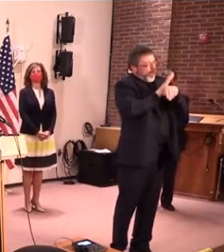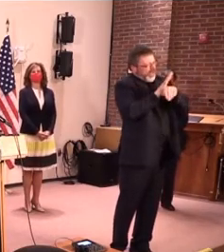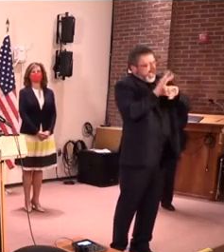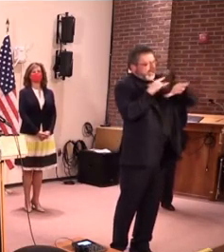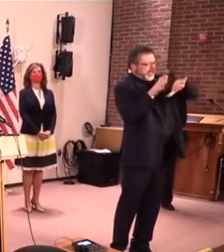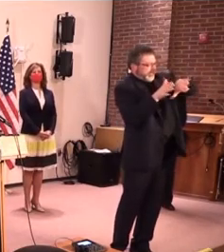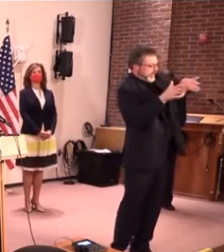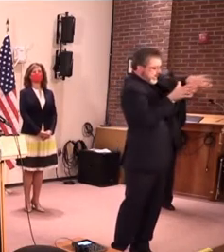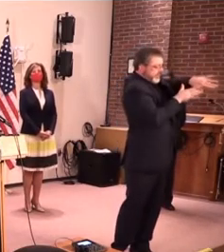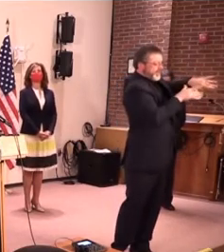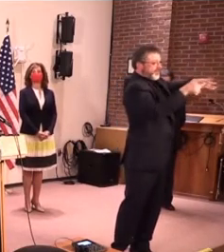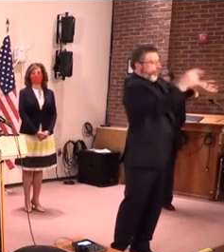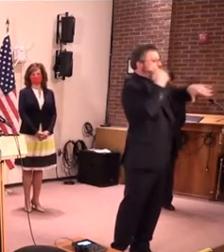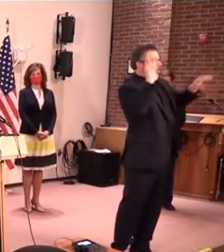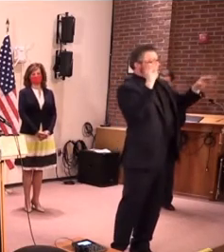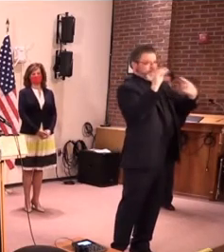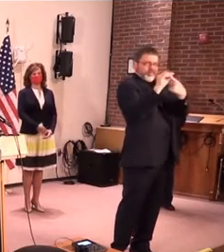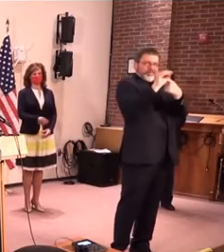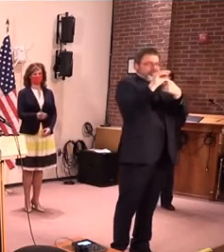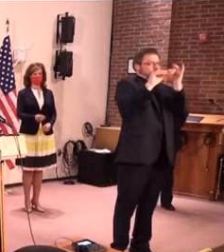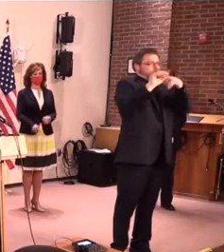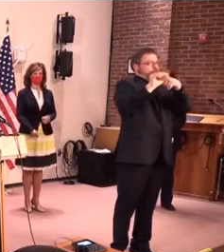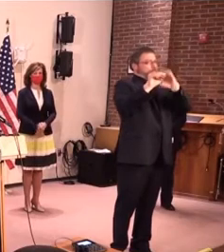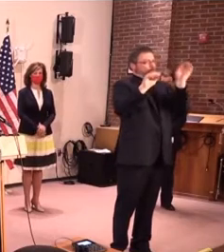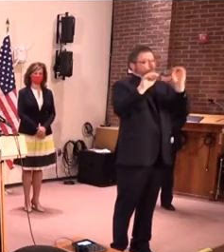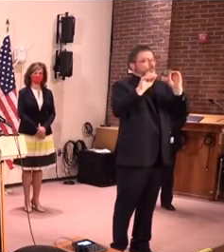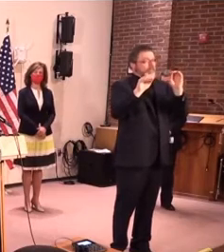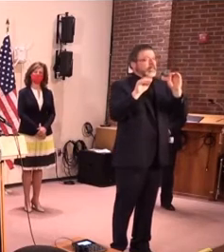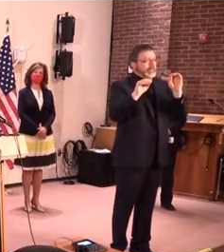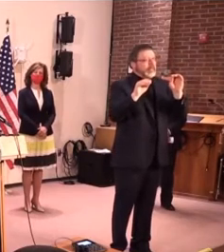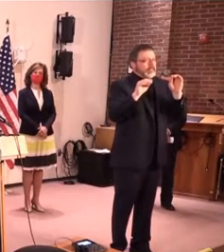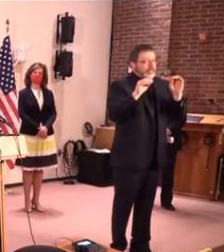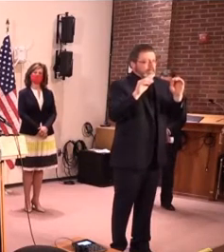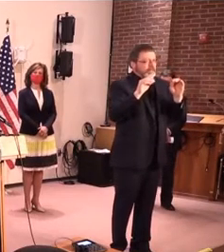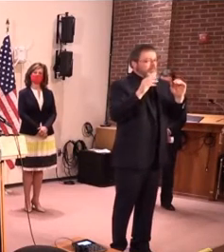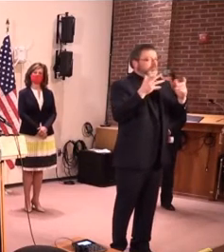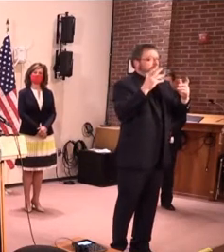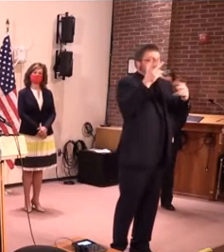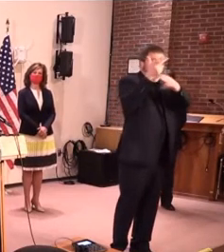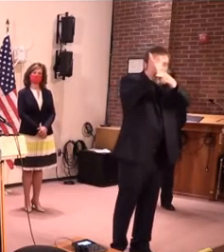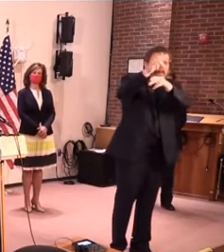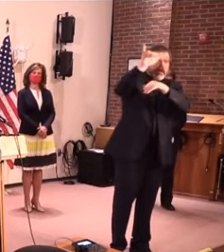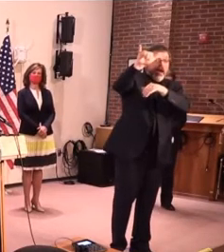long-term problem. We don't provide services. There can